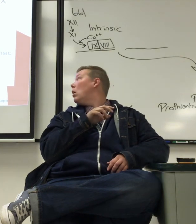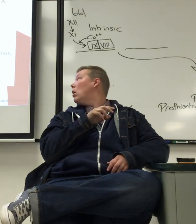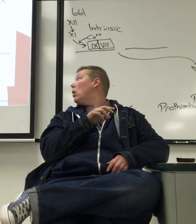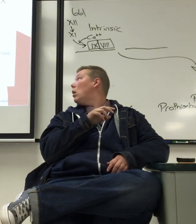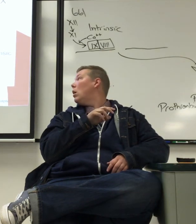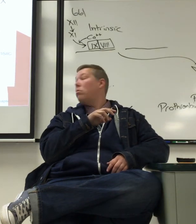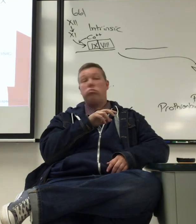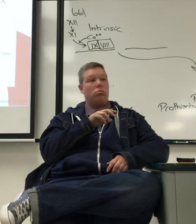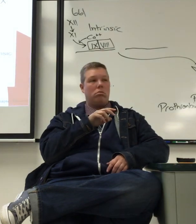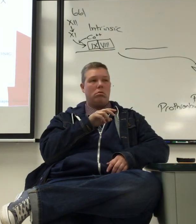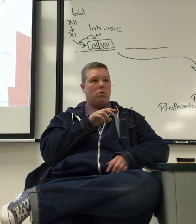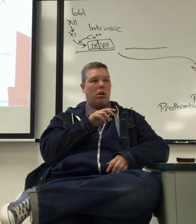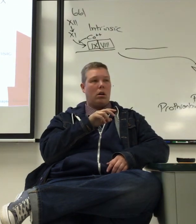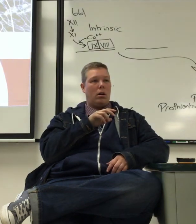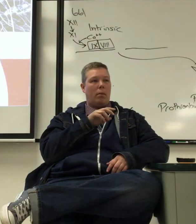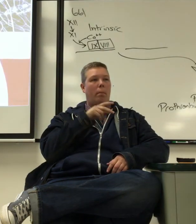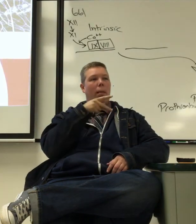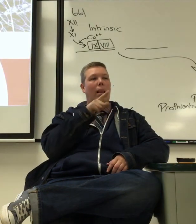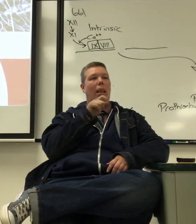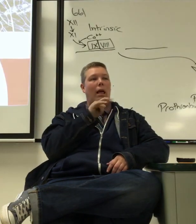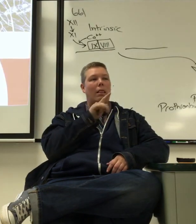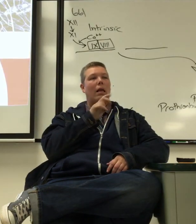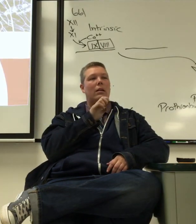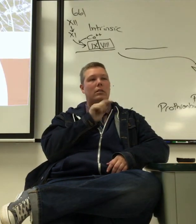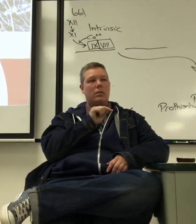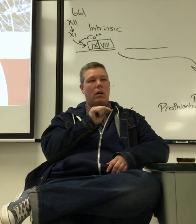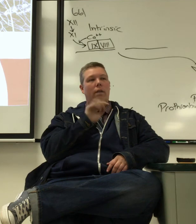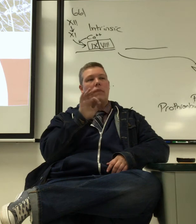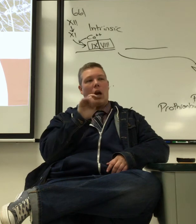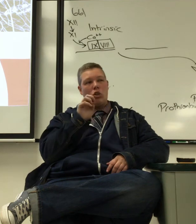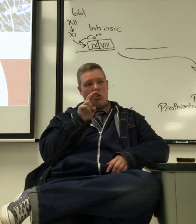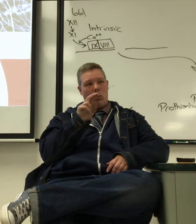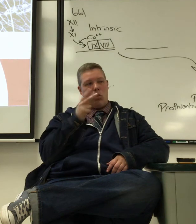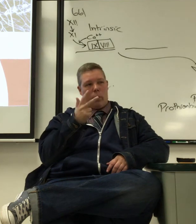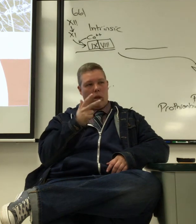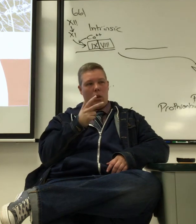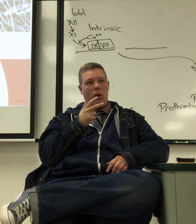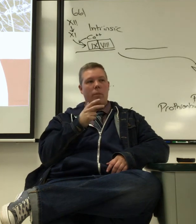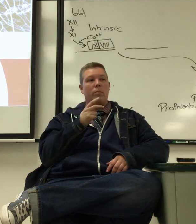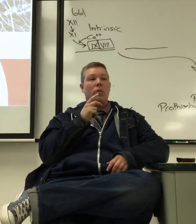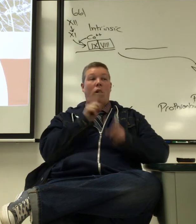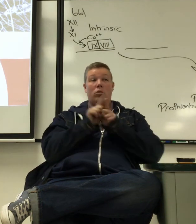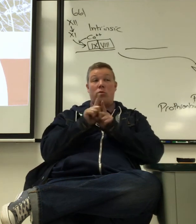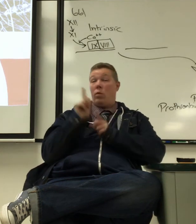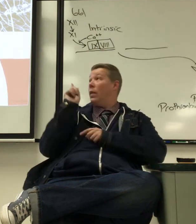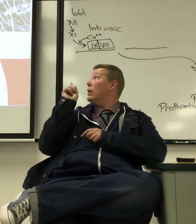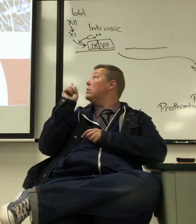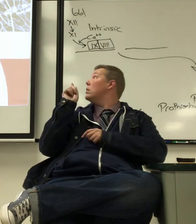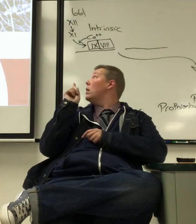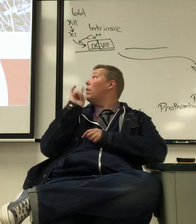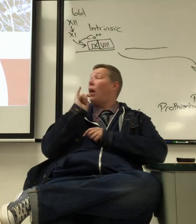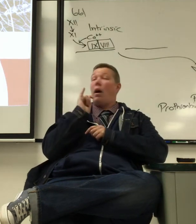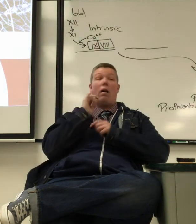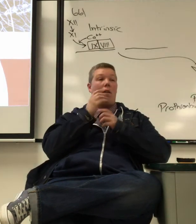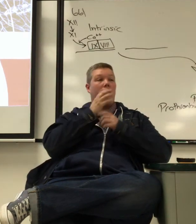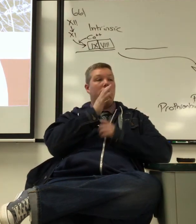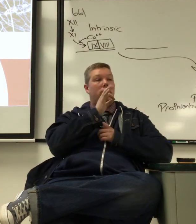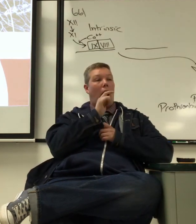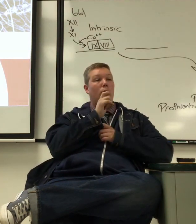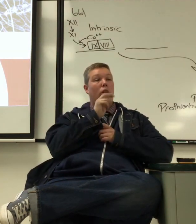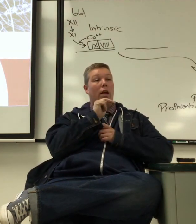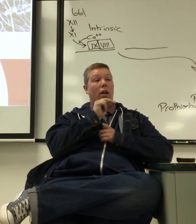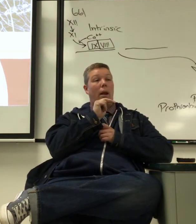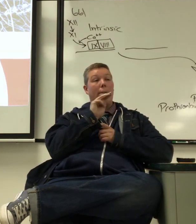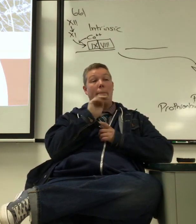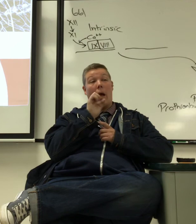Again, here's that picture I showed you earlier, the fibrin mesh on the white threads. When it traps the blood cells, we call